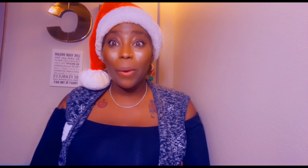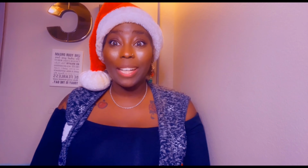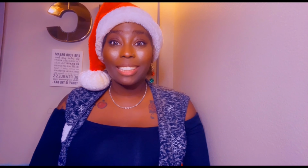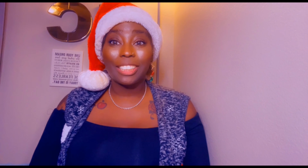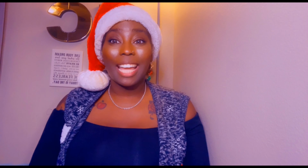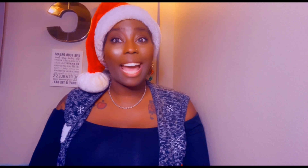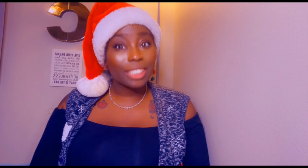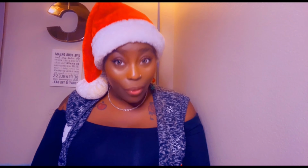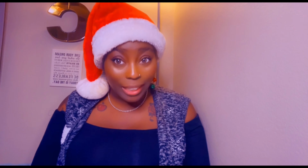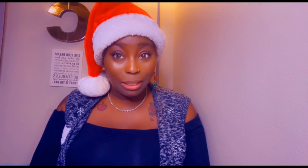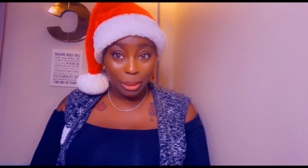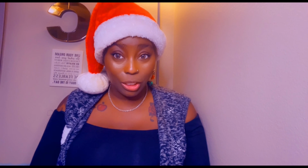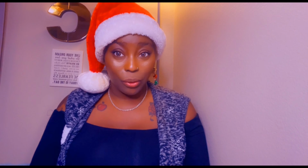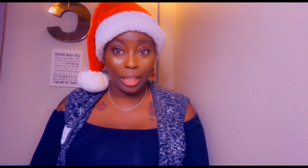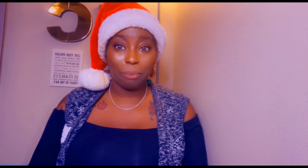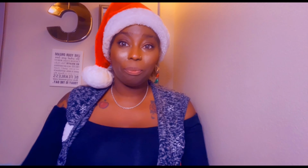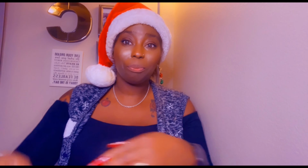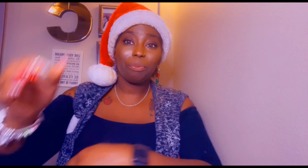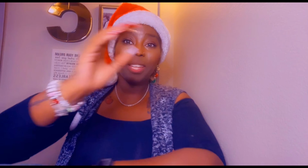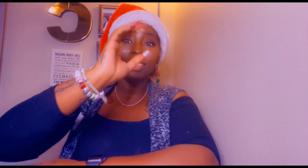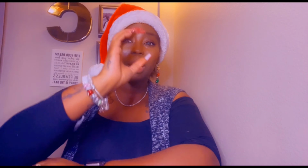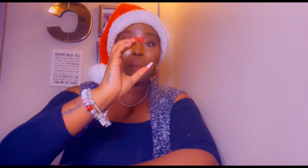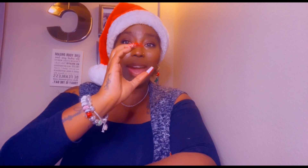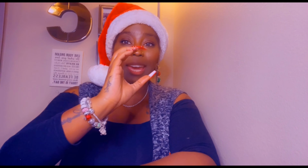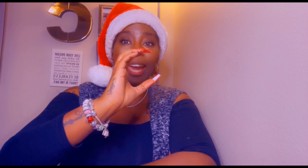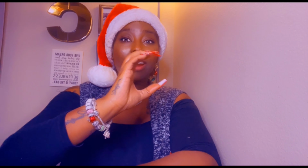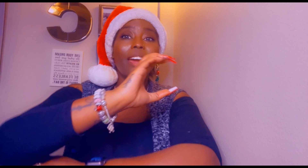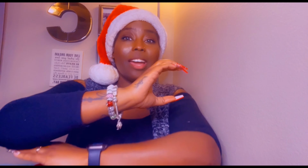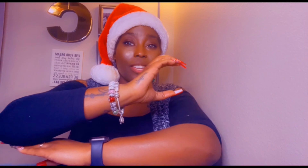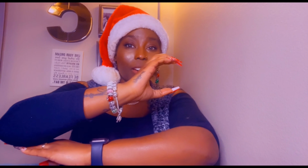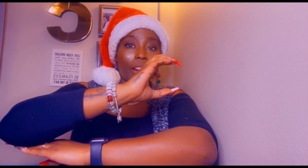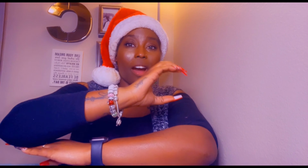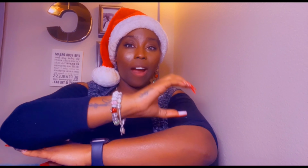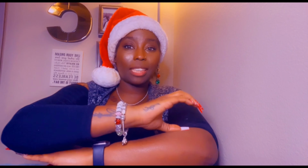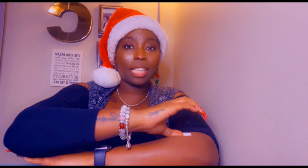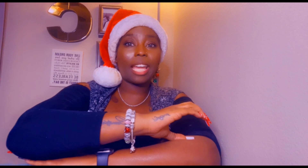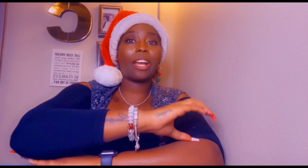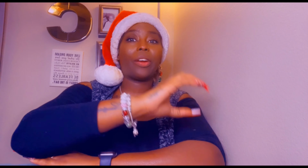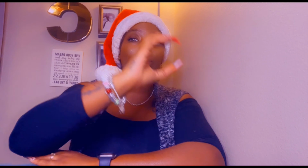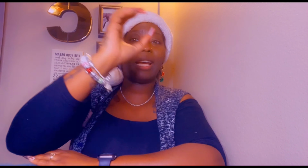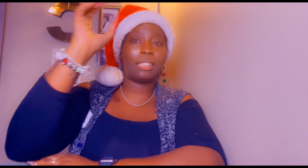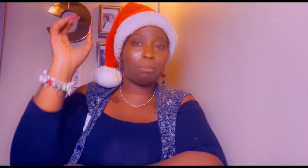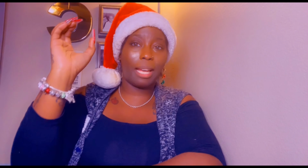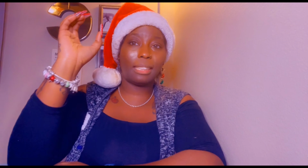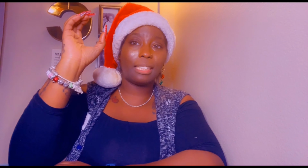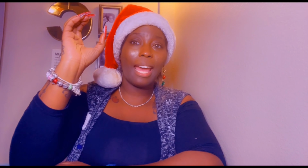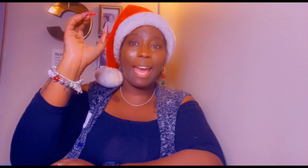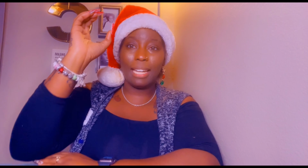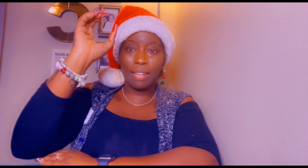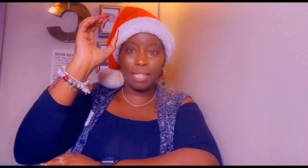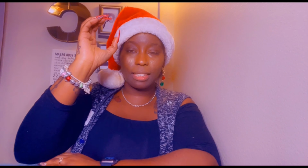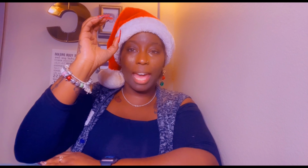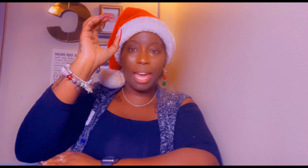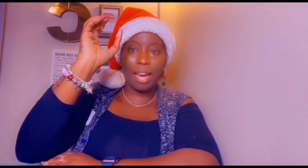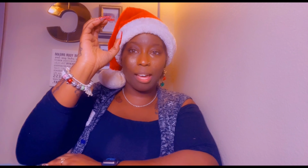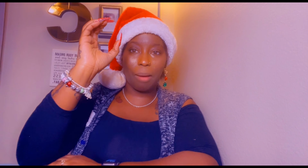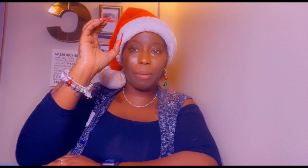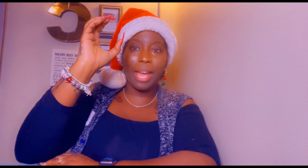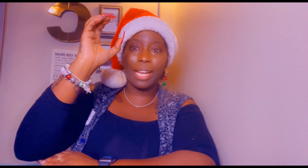to teach you guys Christmas tree. So back here, you're going to arch it, Christmas, and leave this hand up, and